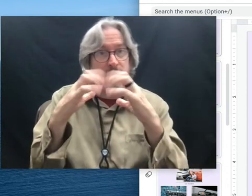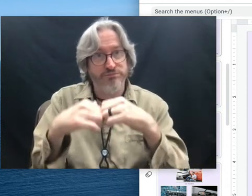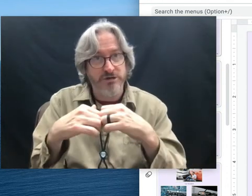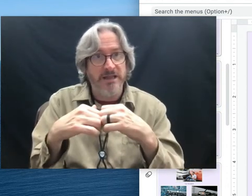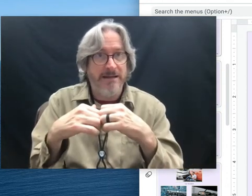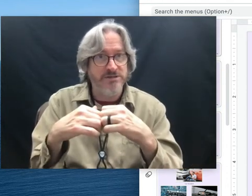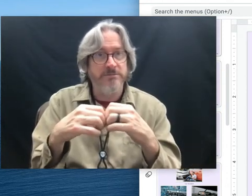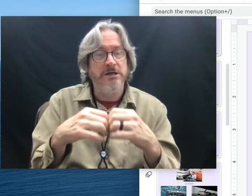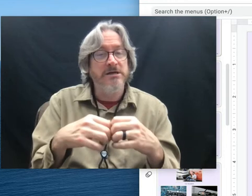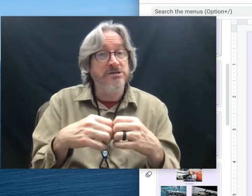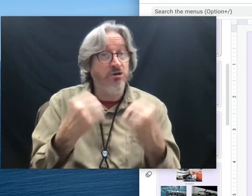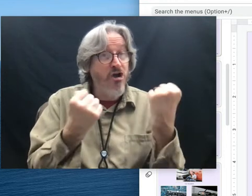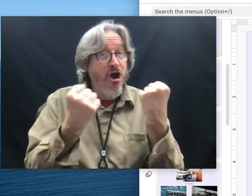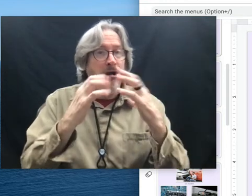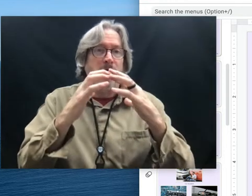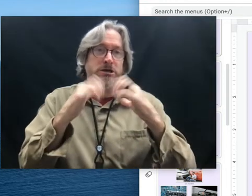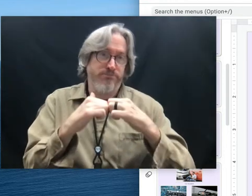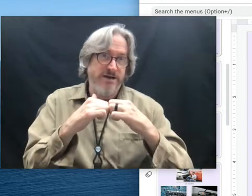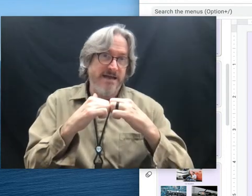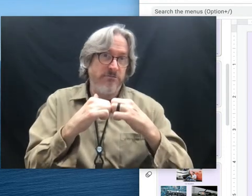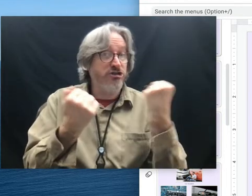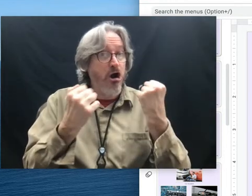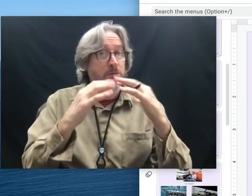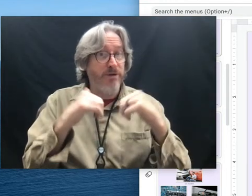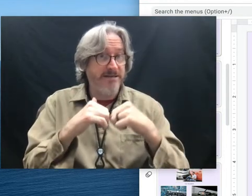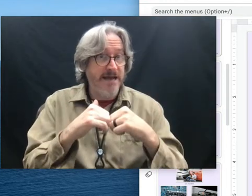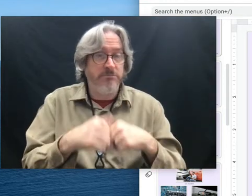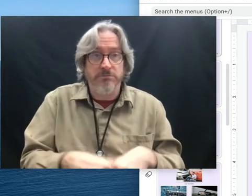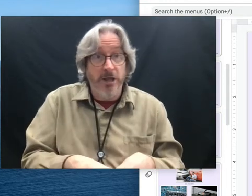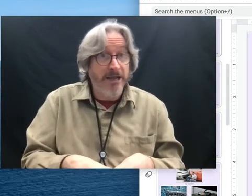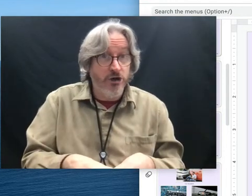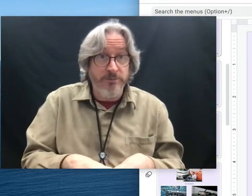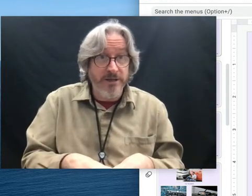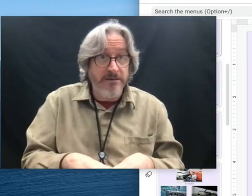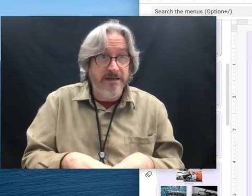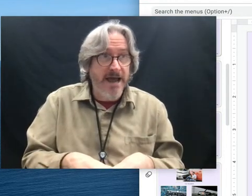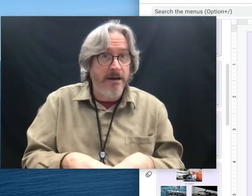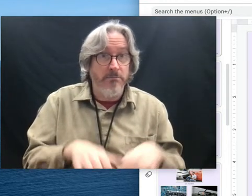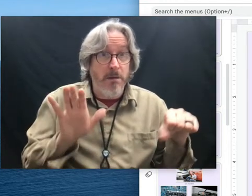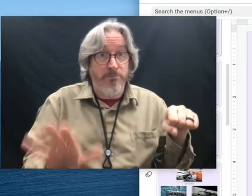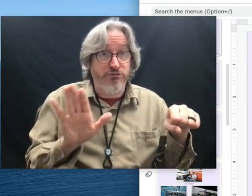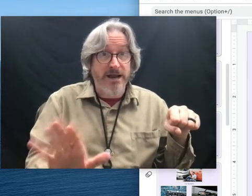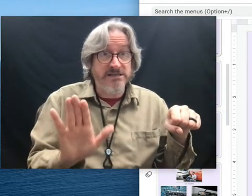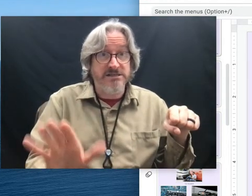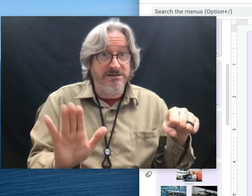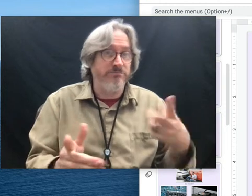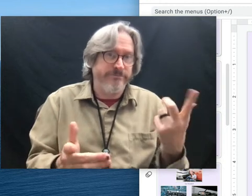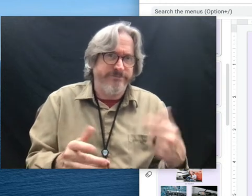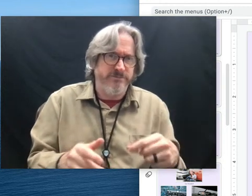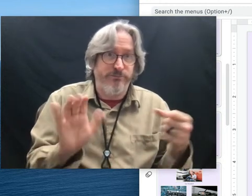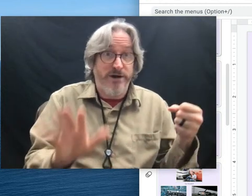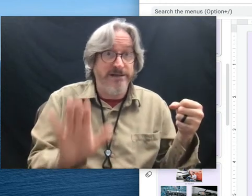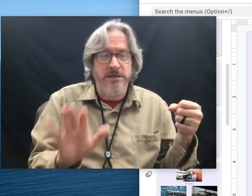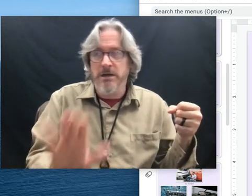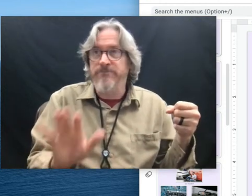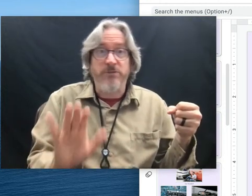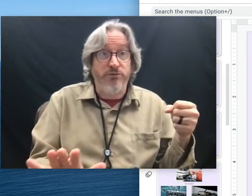working, collapsed. So breakdown. Car, breakdown. It could be that brakes,